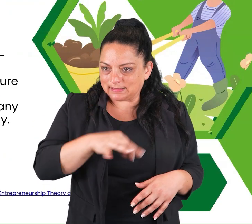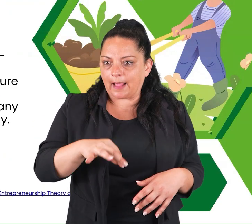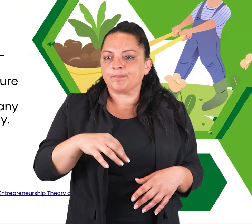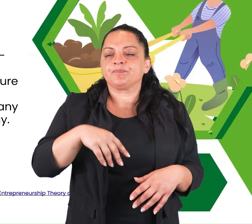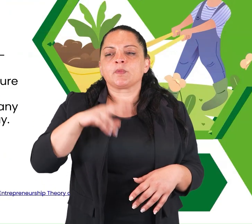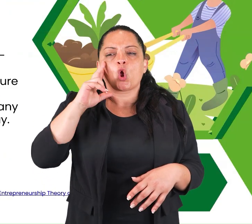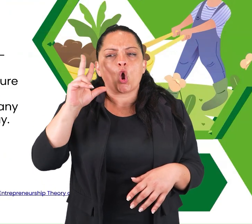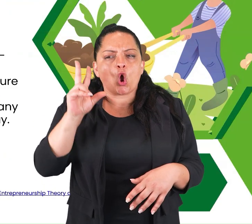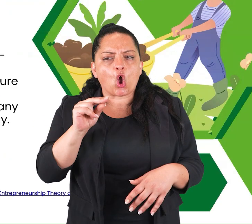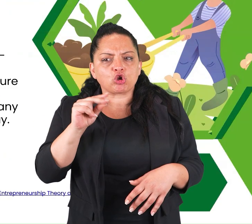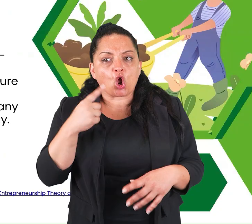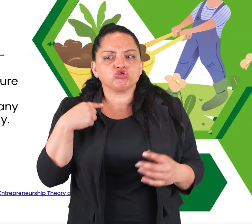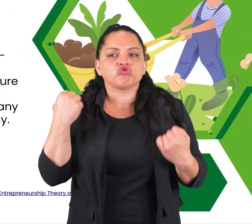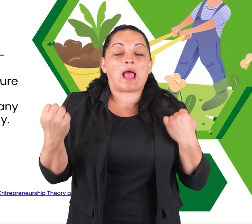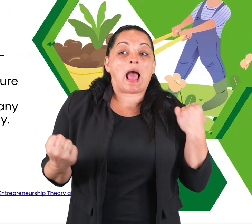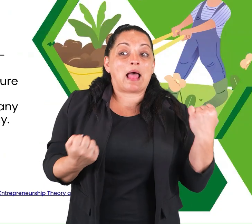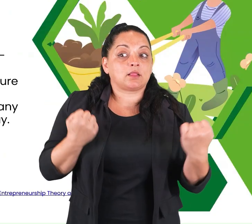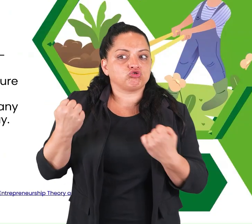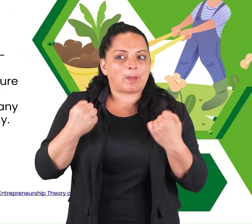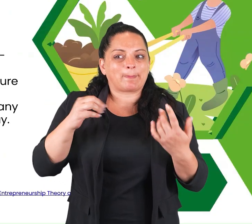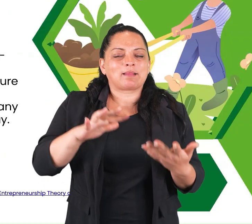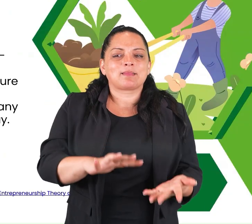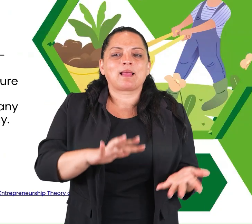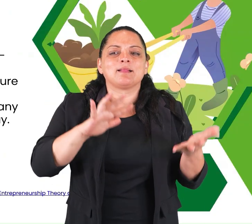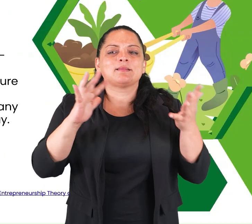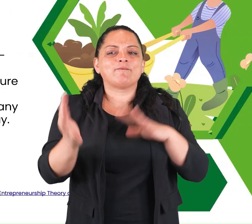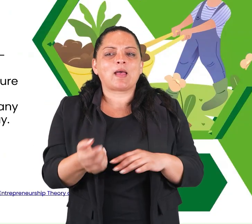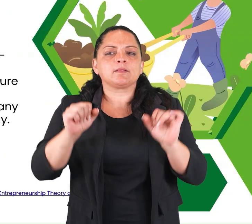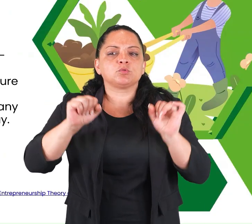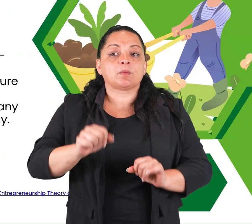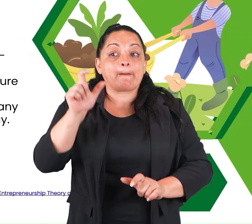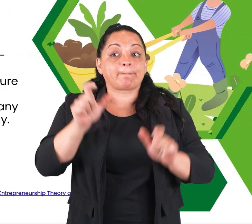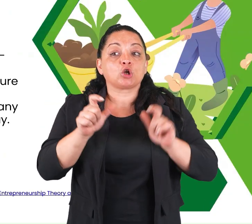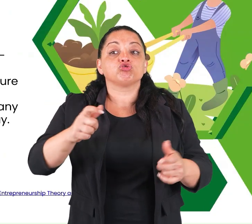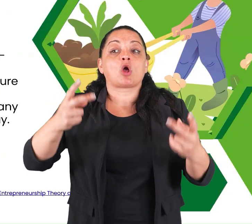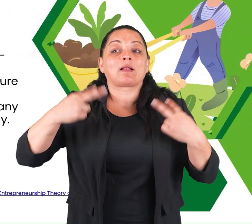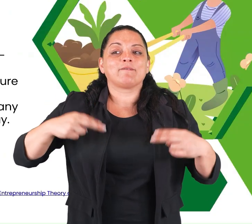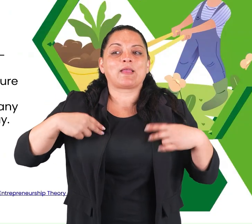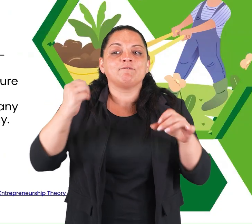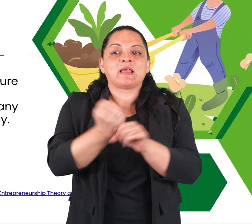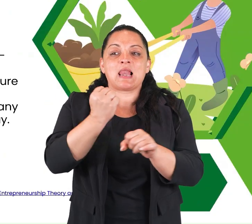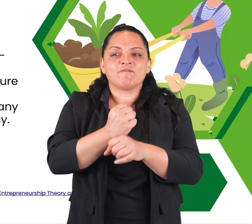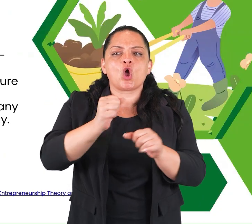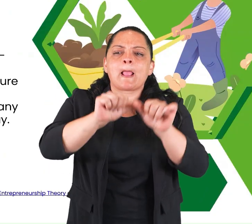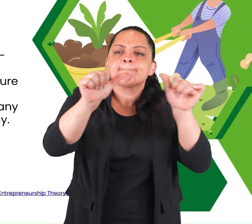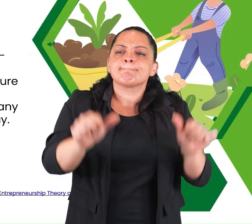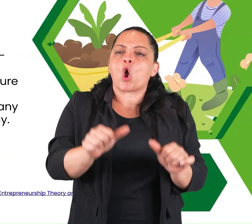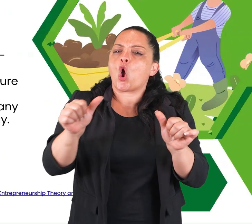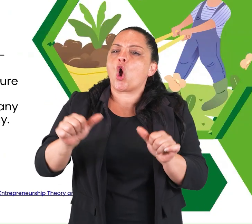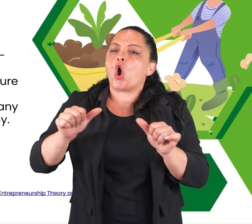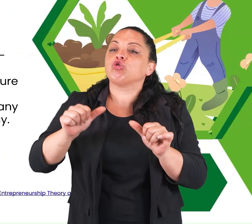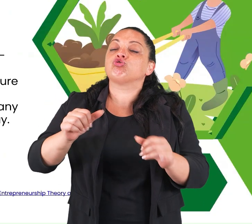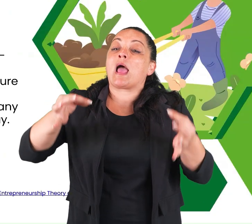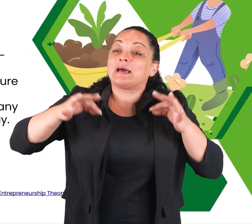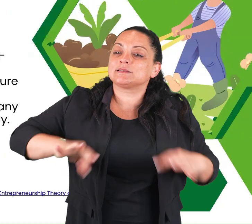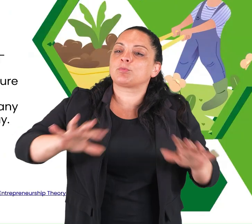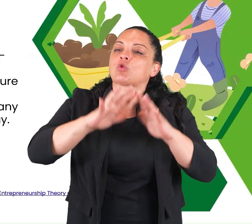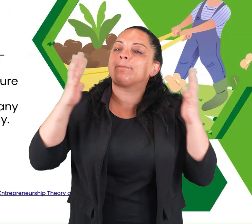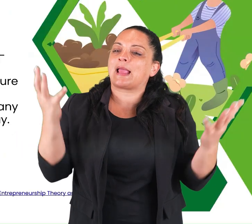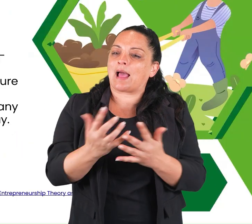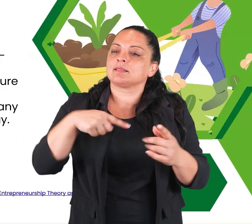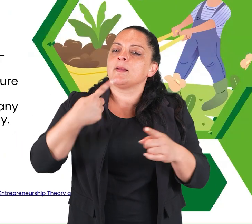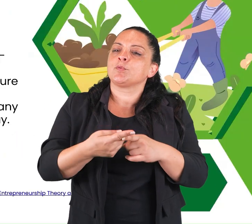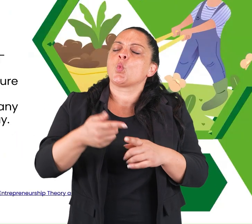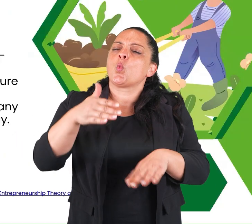abilities, knowledge, and attitudes that allow people to live and work in ways that respect the environment and